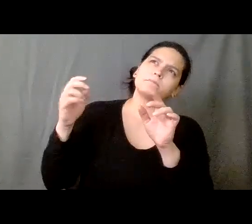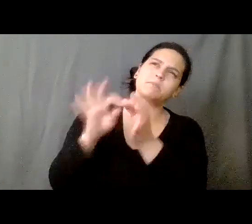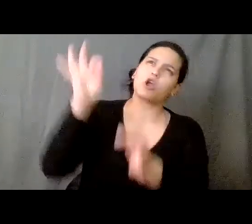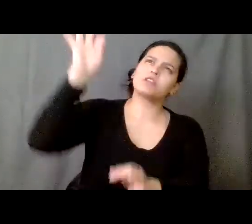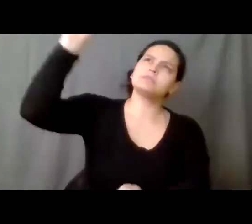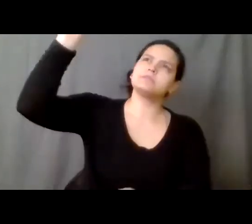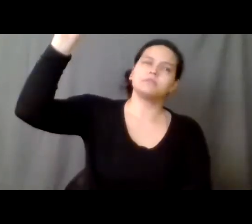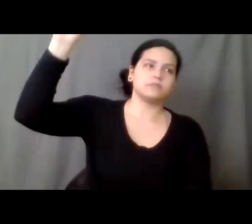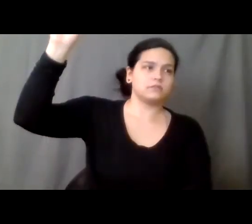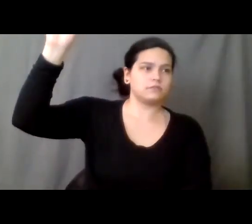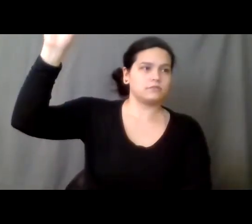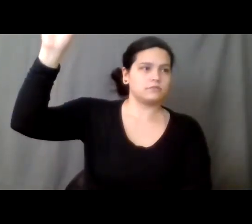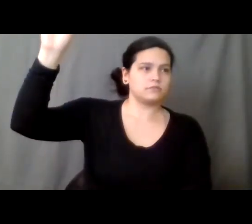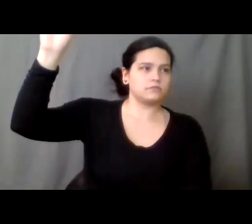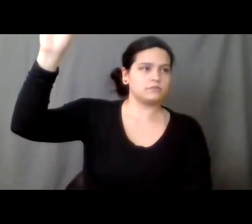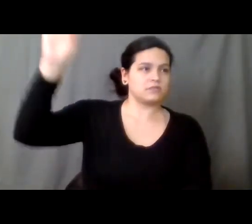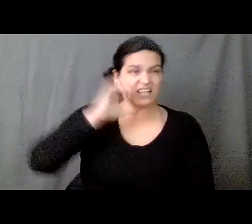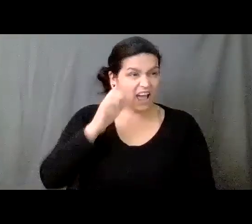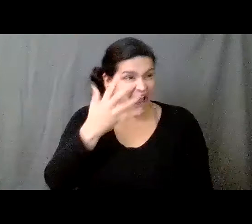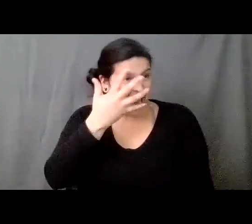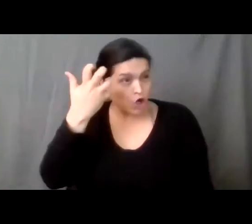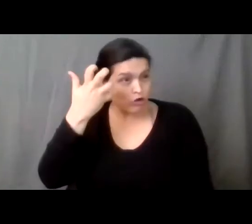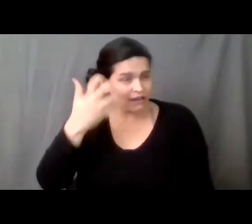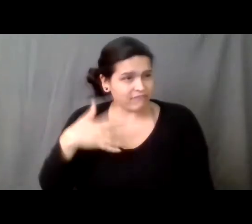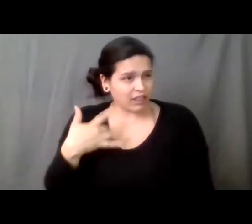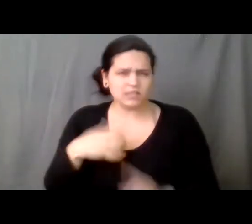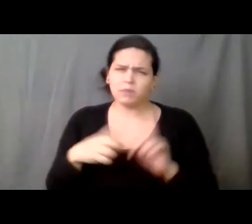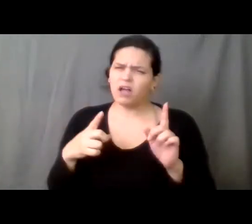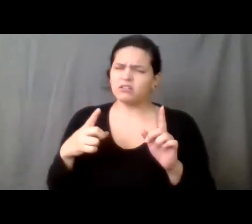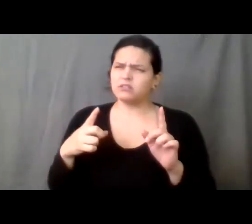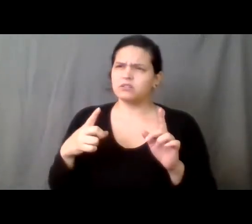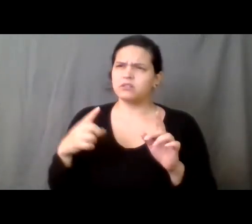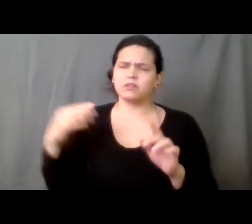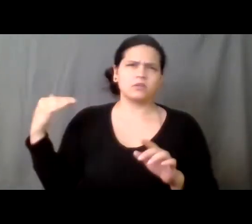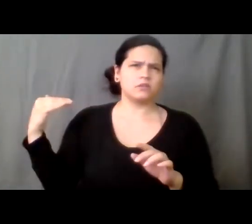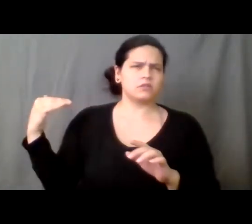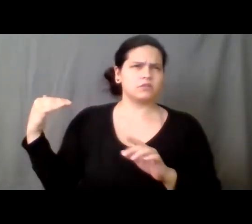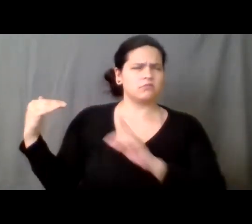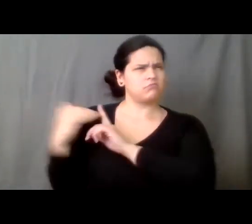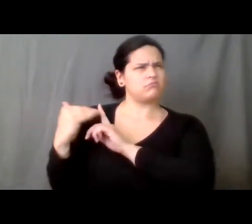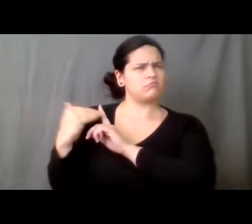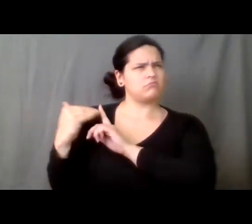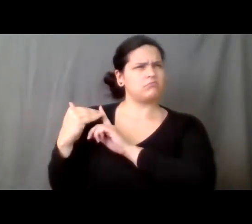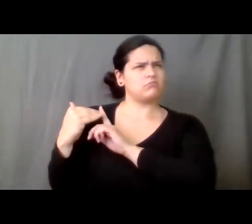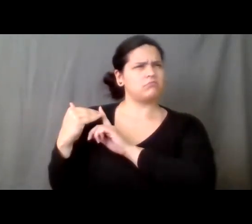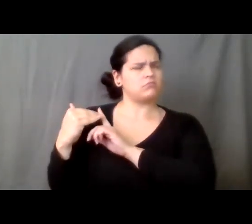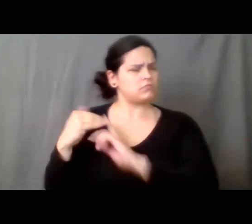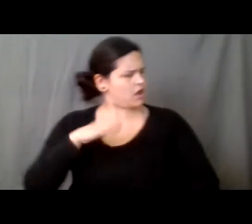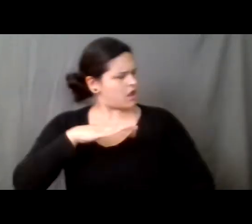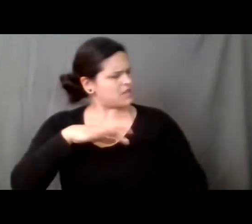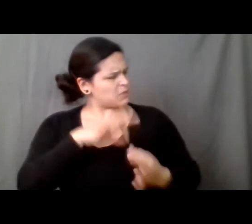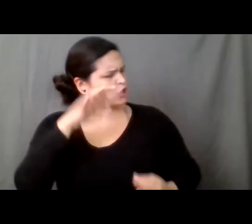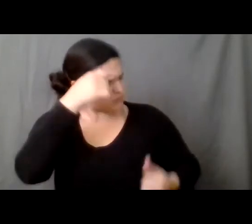the fact when they said, what about us? And I realized that we also need to, and we do